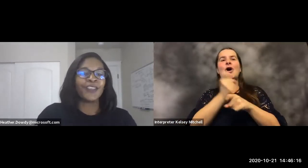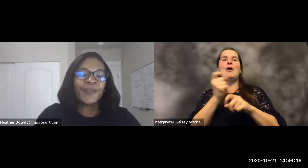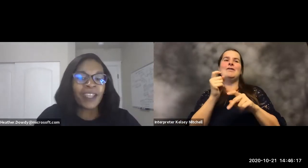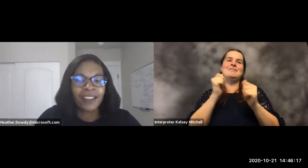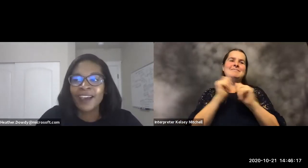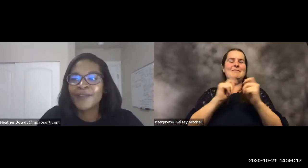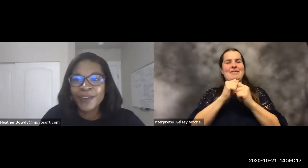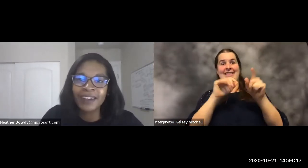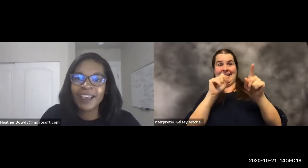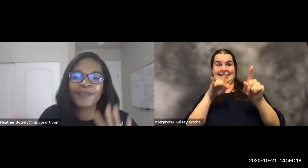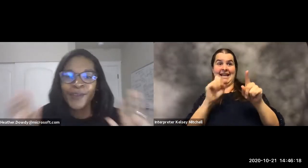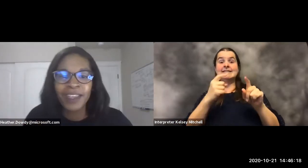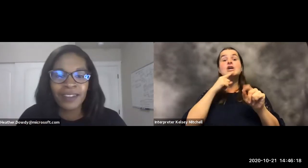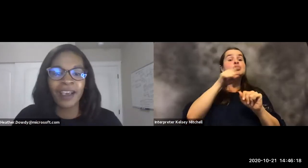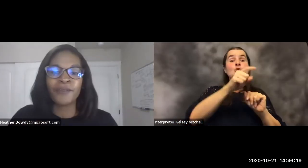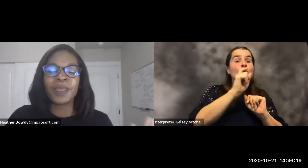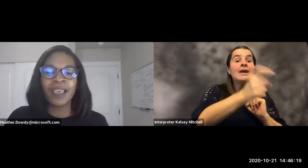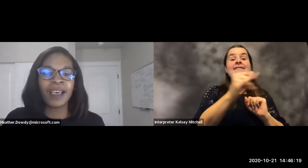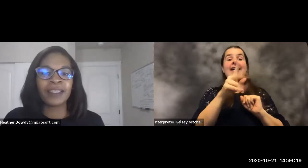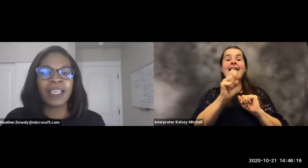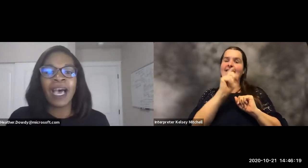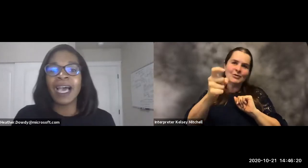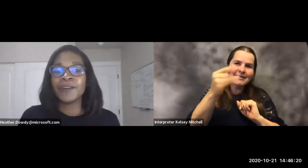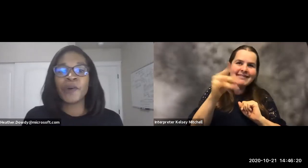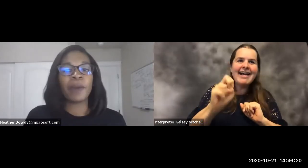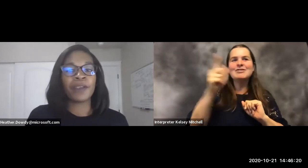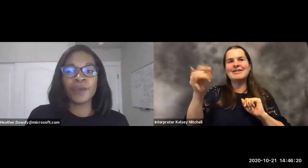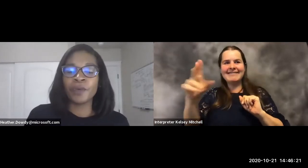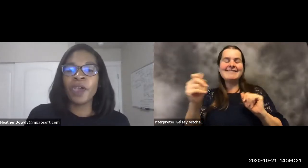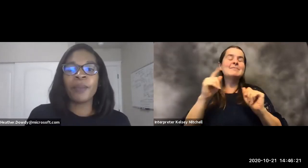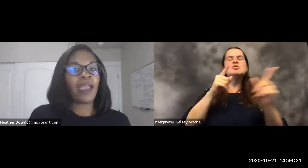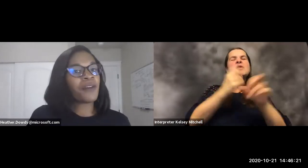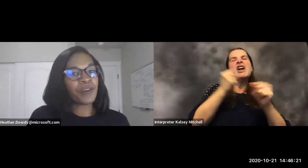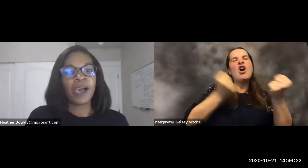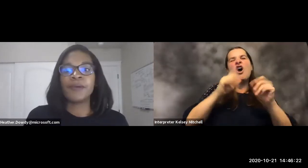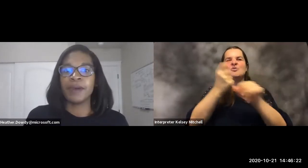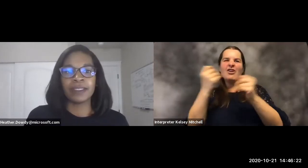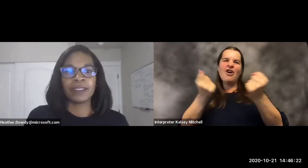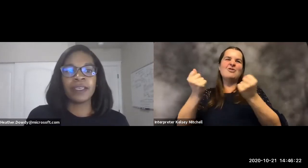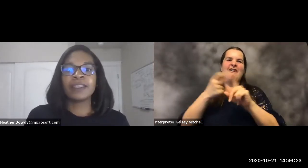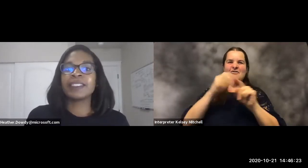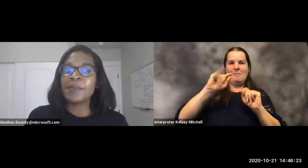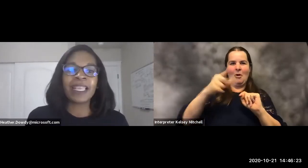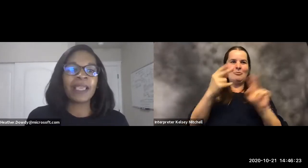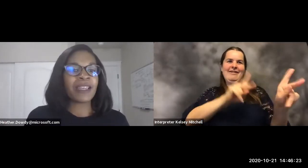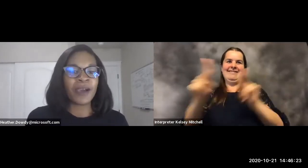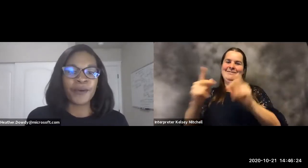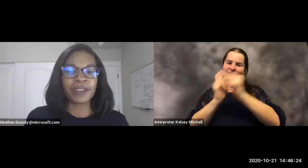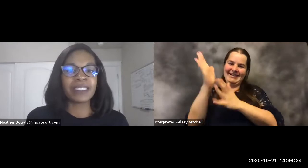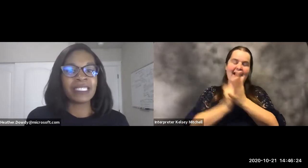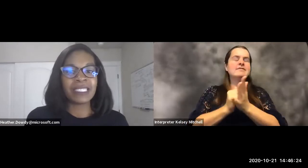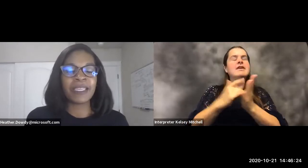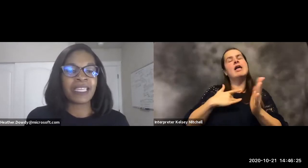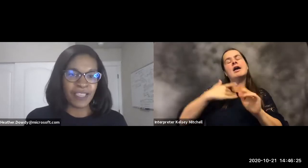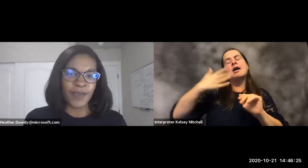like, you get a glove, you get a glove, you get a glove, because I don't know about you, but every couple months, somebody in my